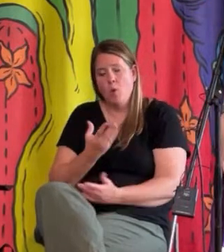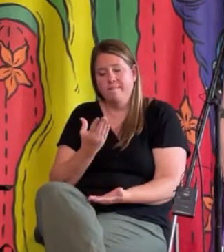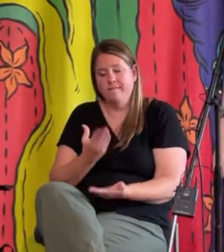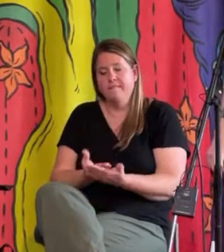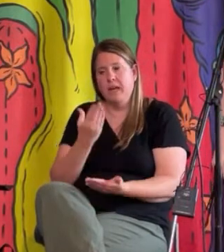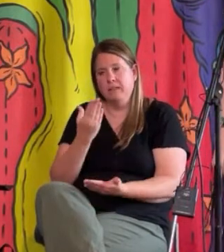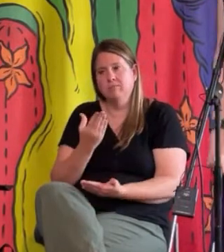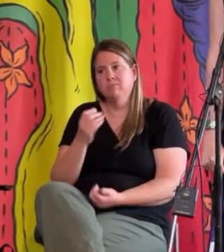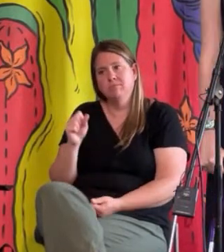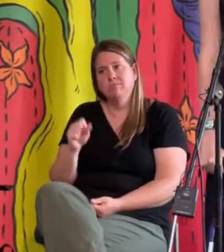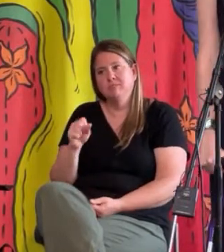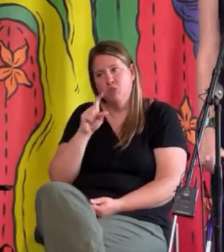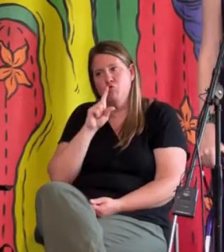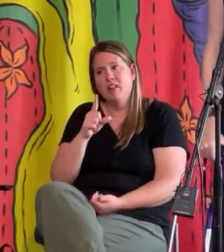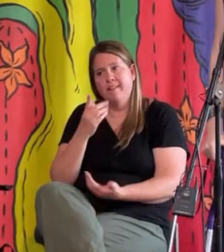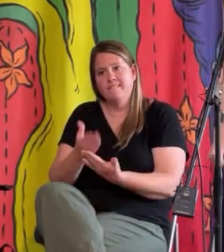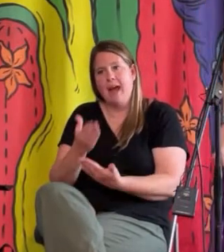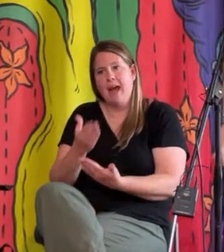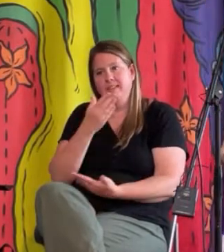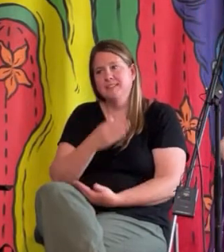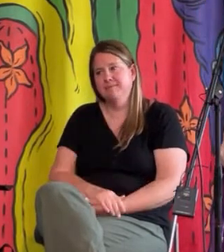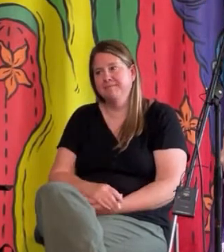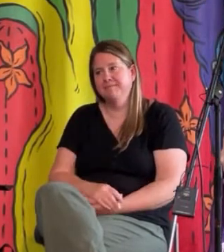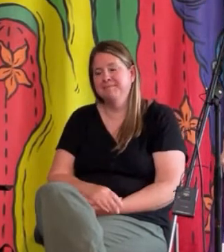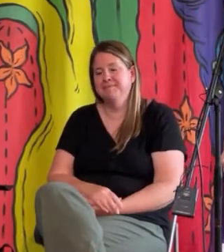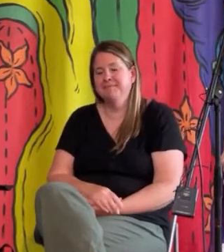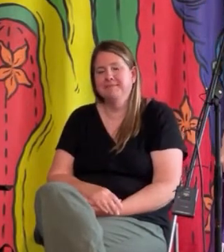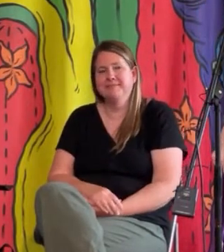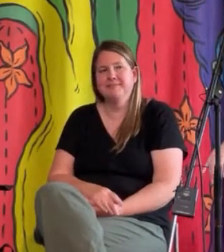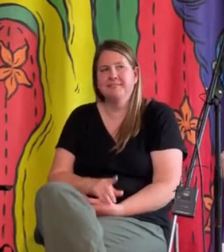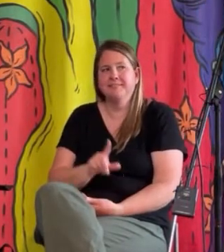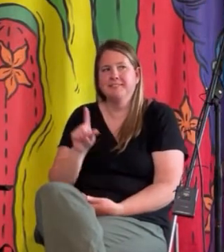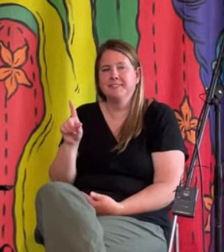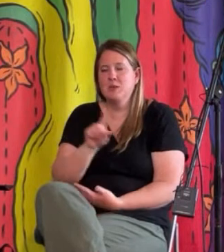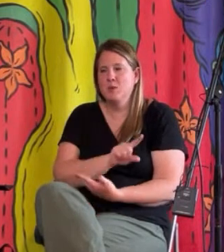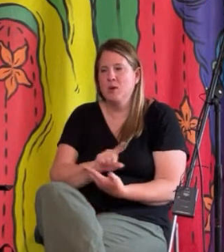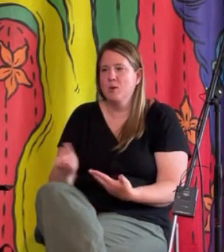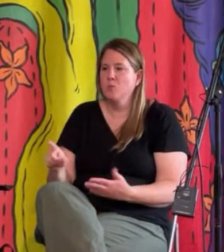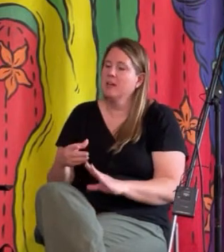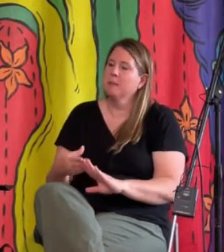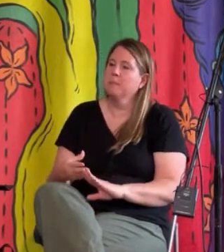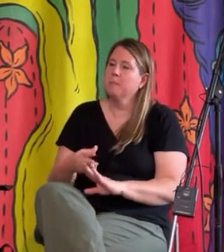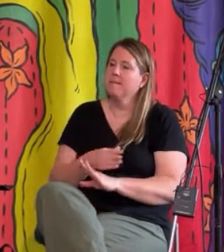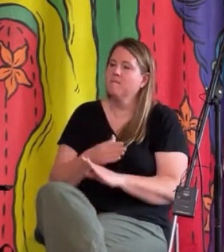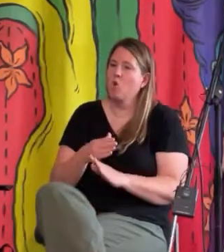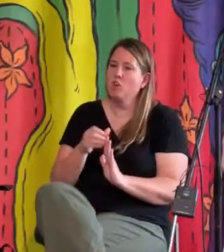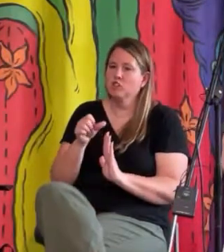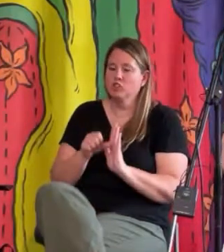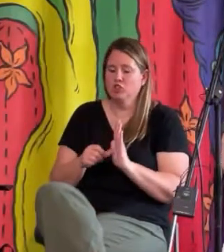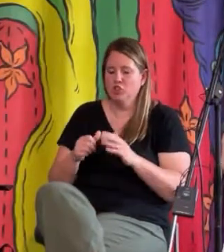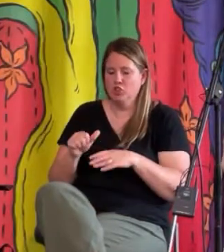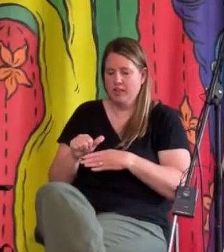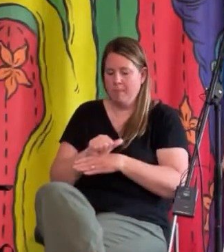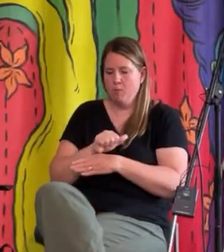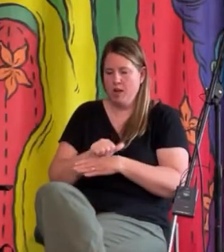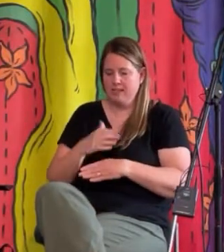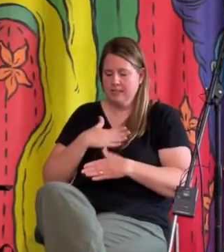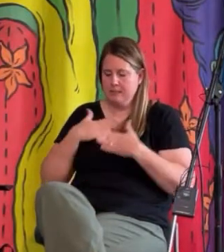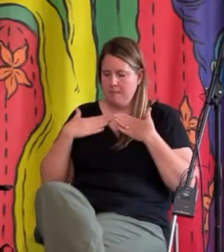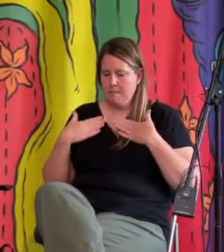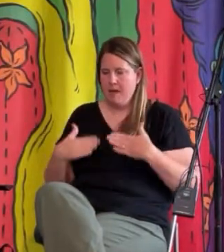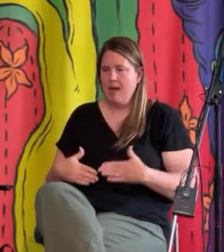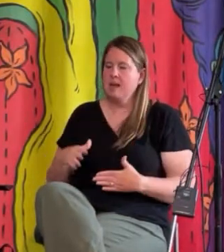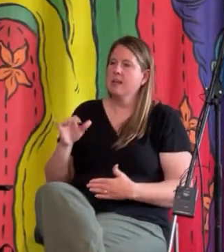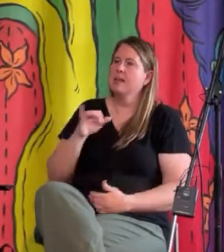is a real fact, real. A week before surgery, I practice my body. Like